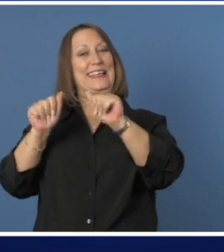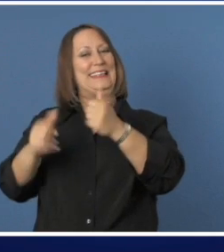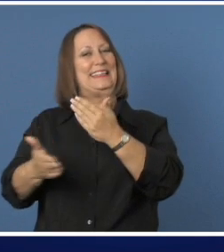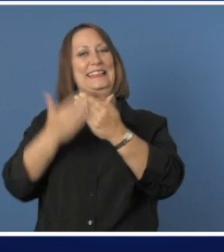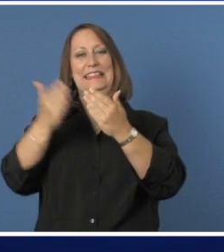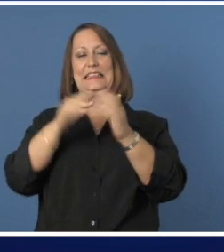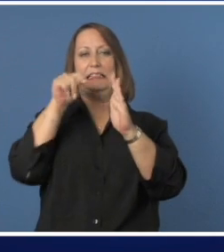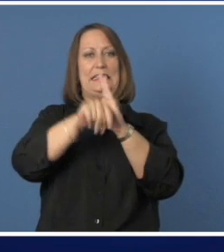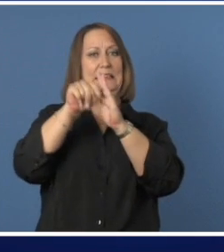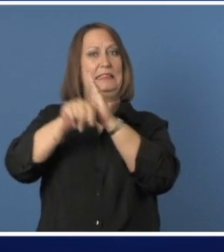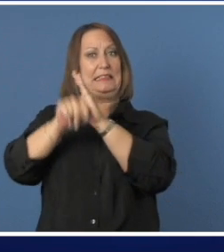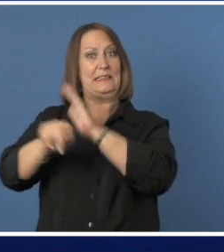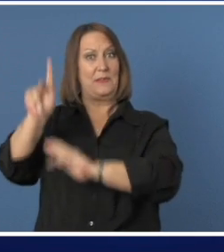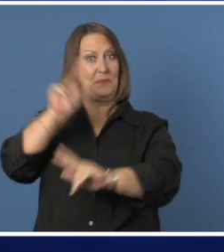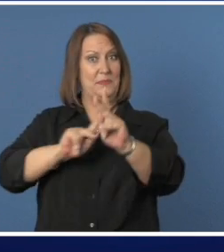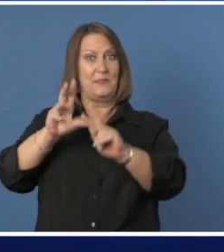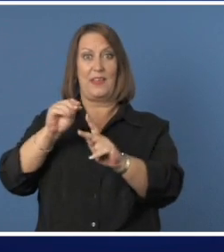seconds